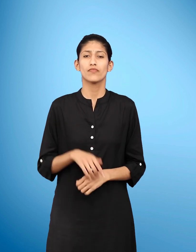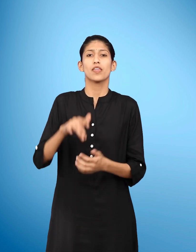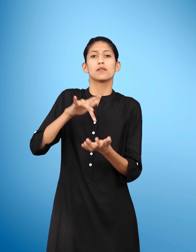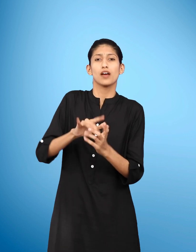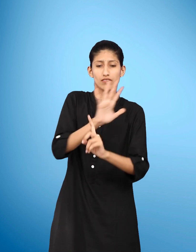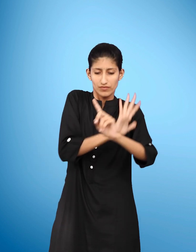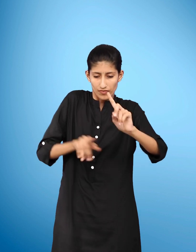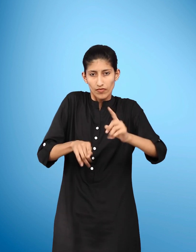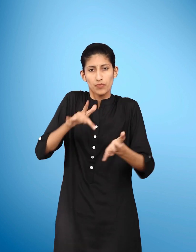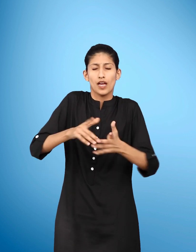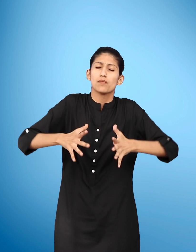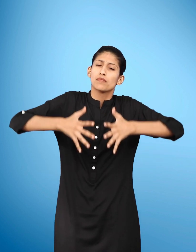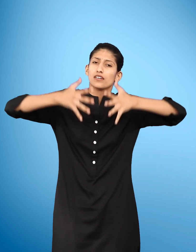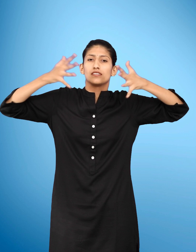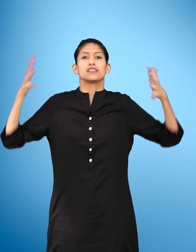river valleys.